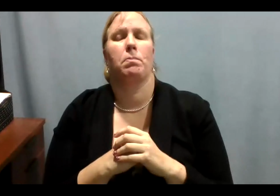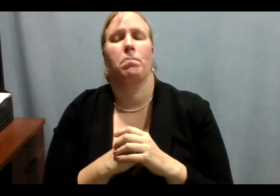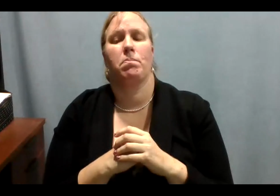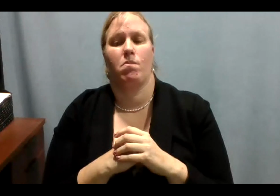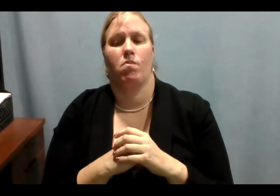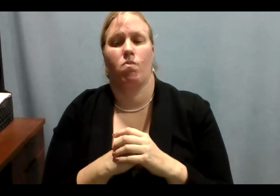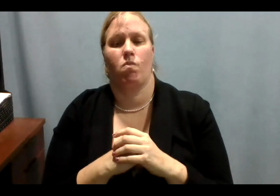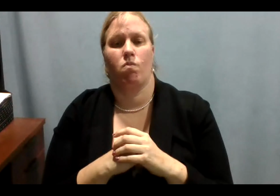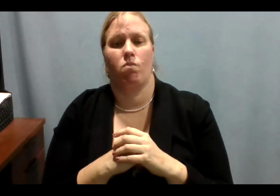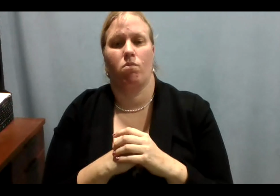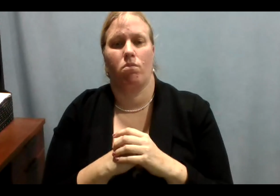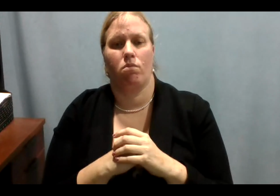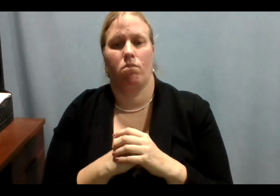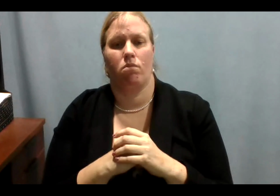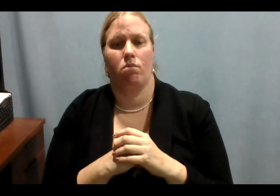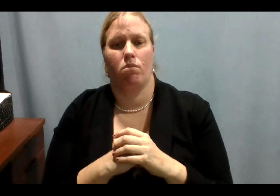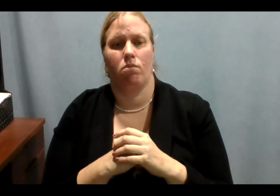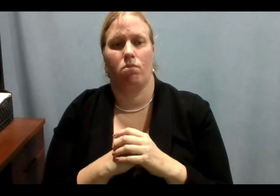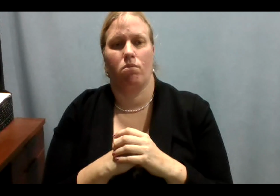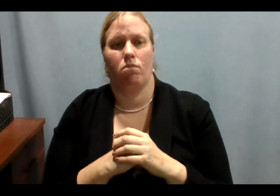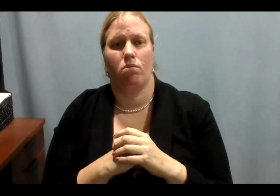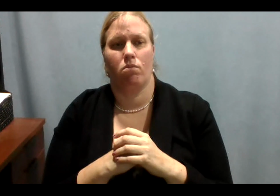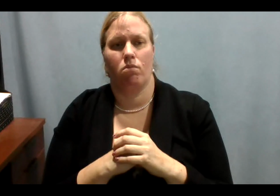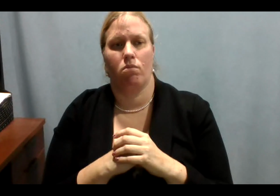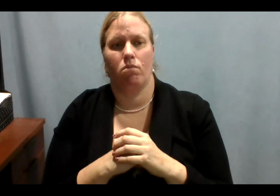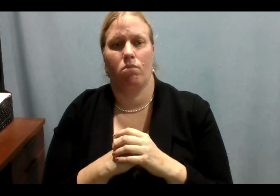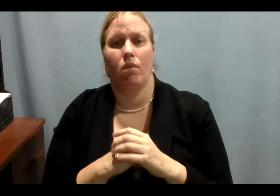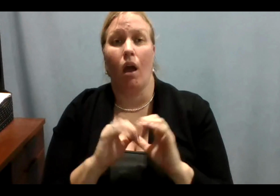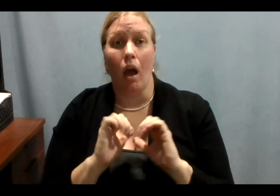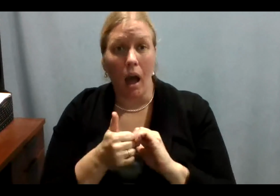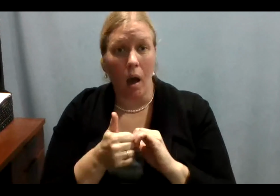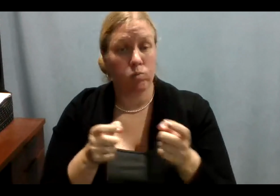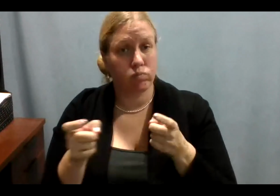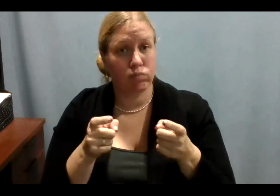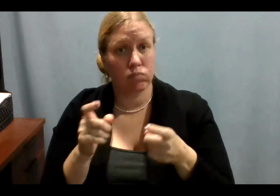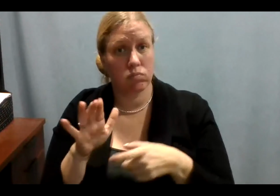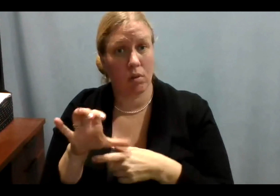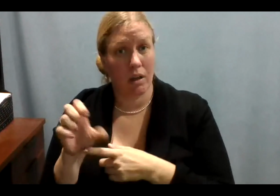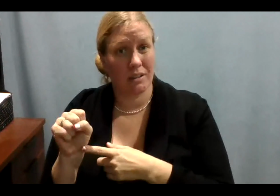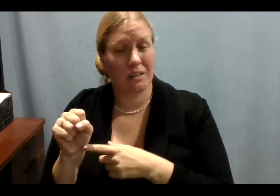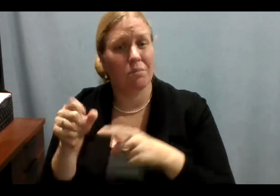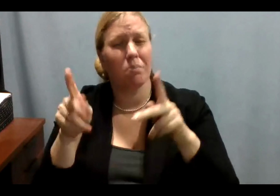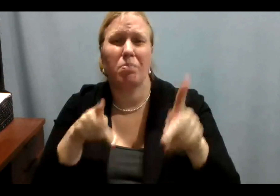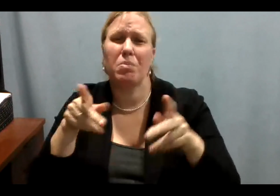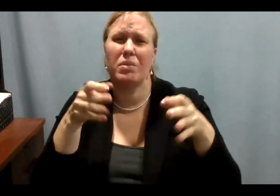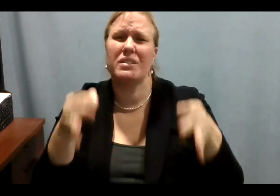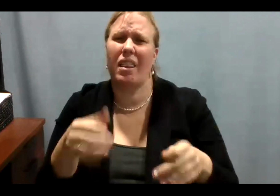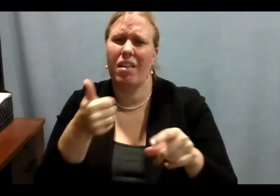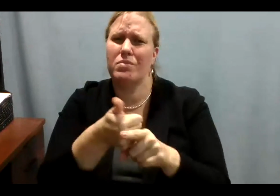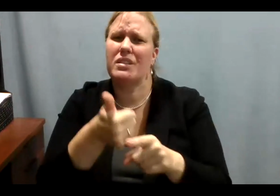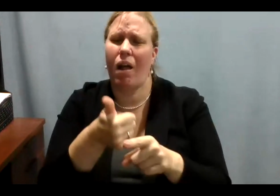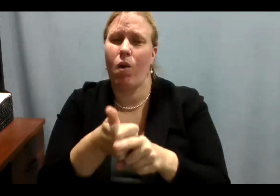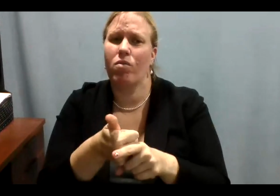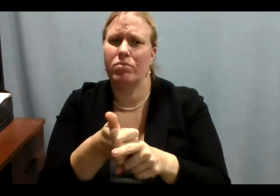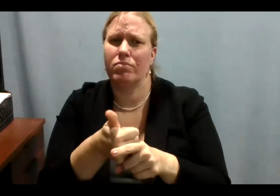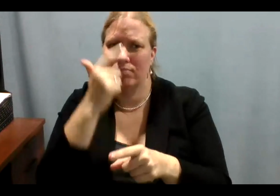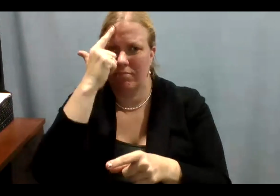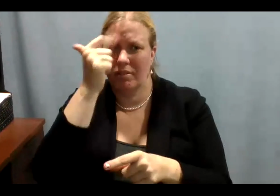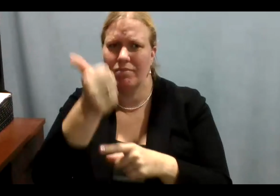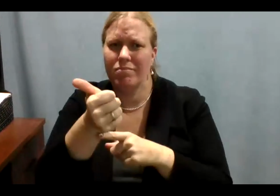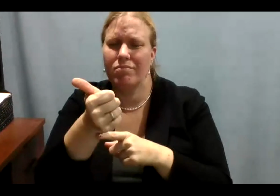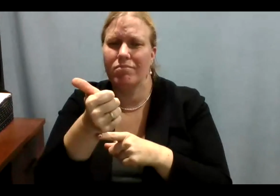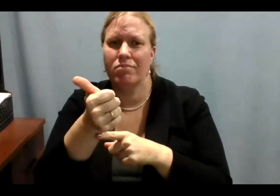the main way that we're going to get a handle on cases is people deciding themselves and taking actions themselves to avoid